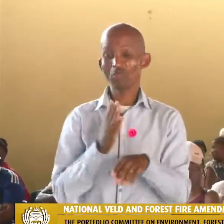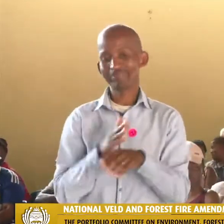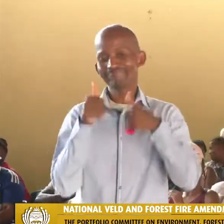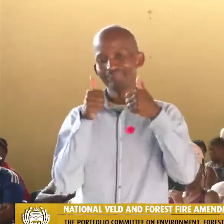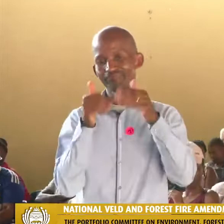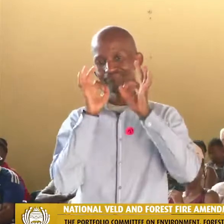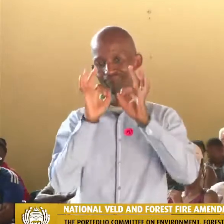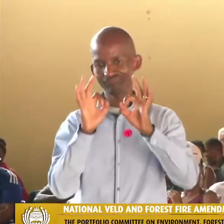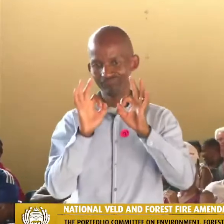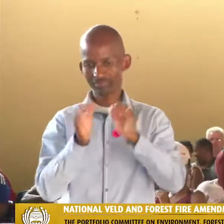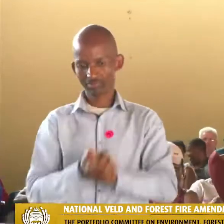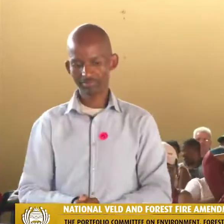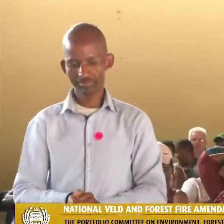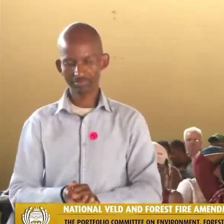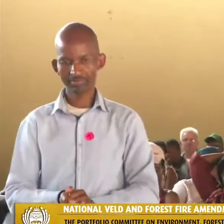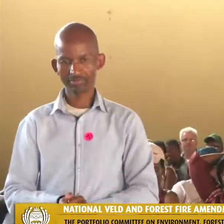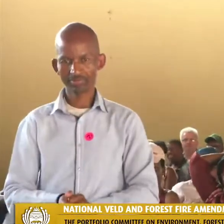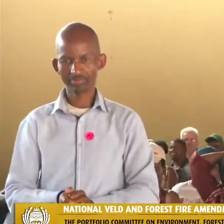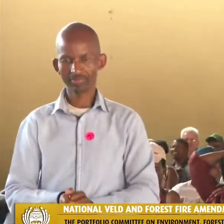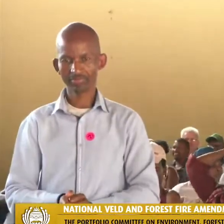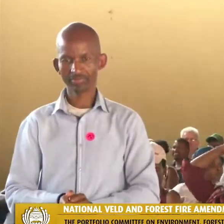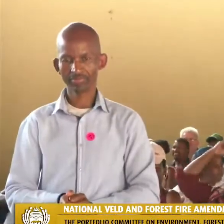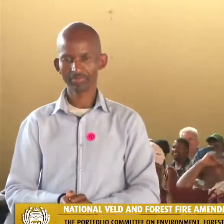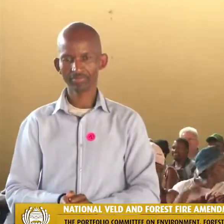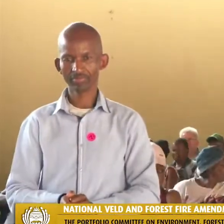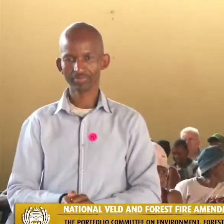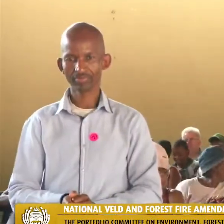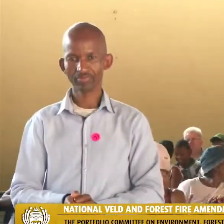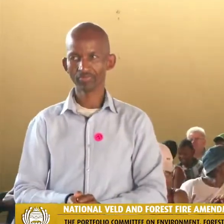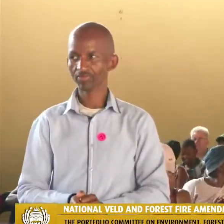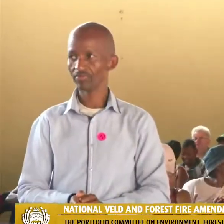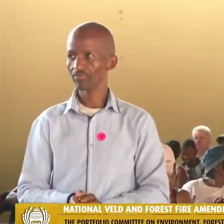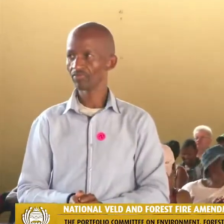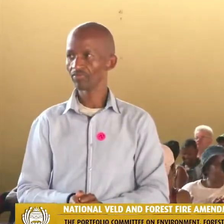He has saved us 2 minutes extra. You have worked hard, sir. Thank you.